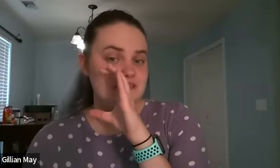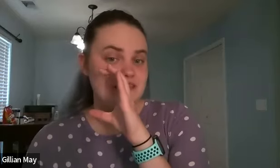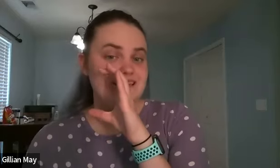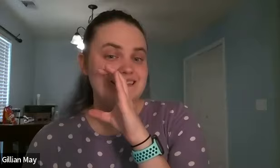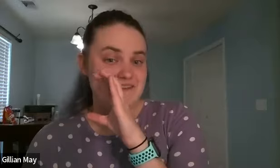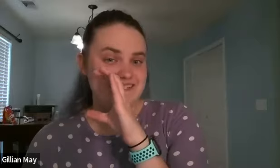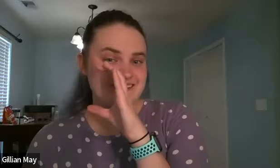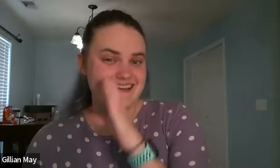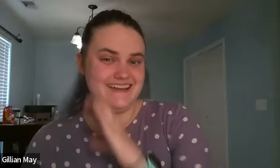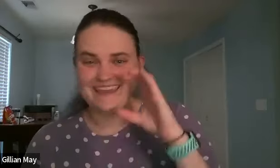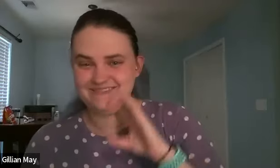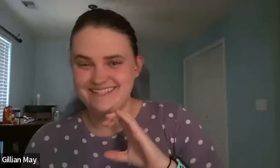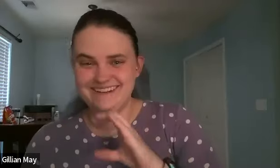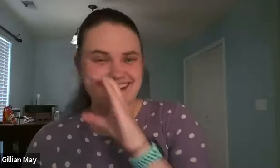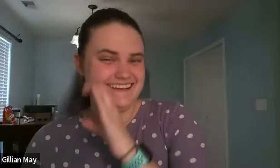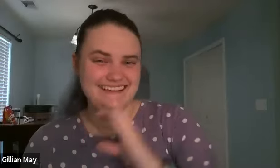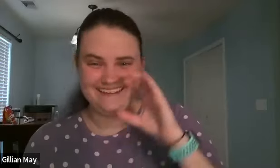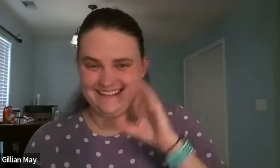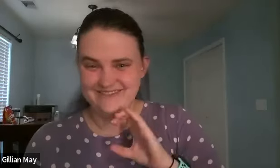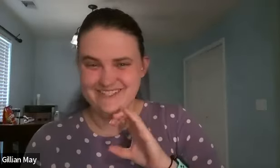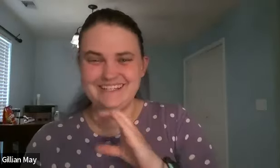C and it's cafeteria, cafeteria, cafeteria.